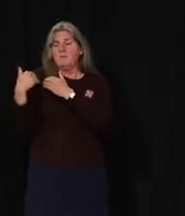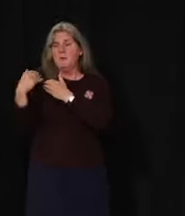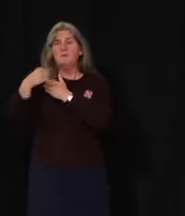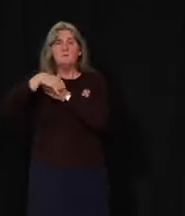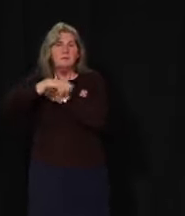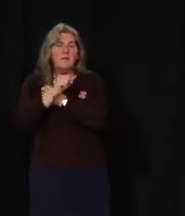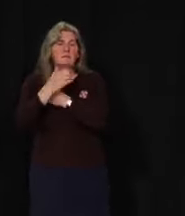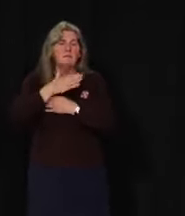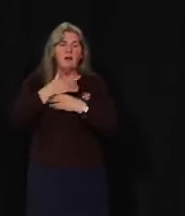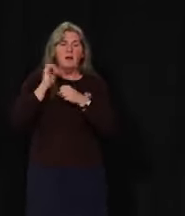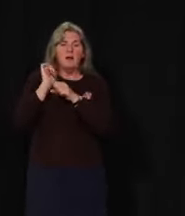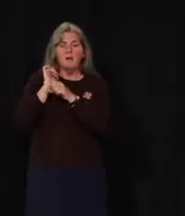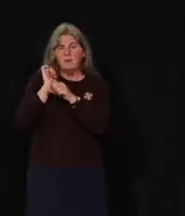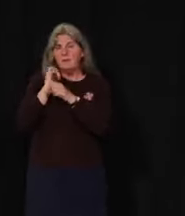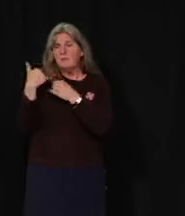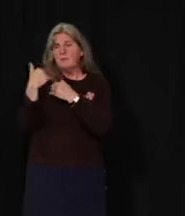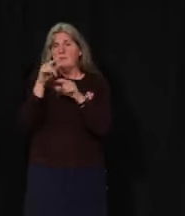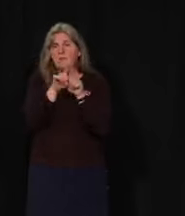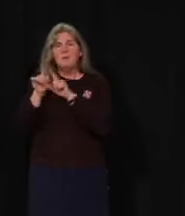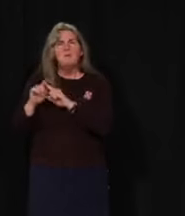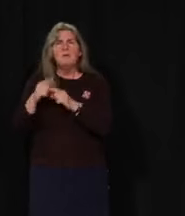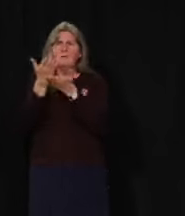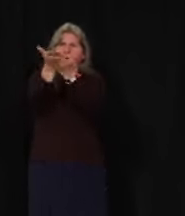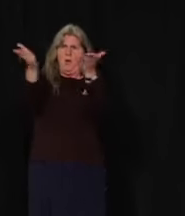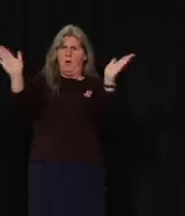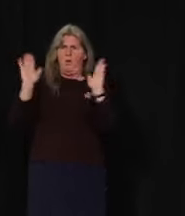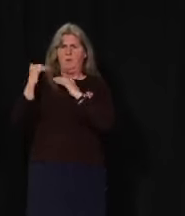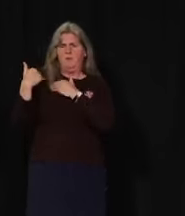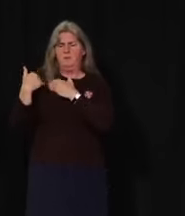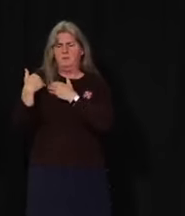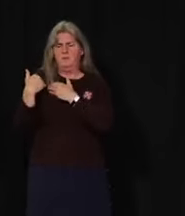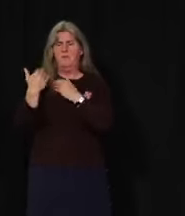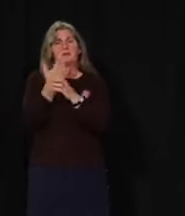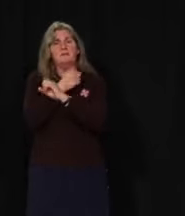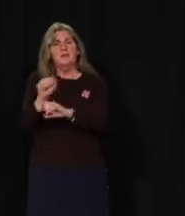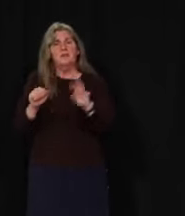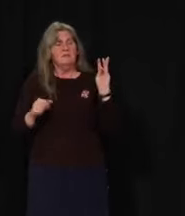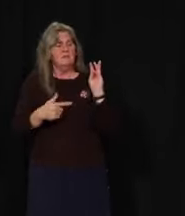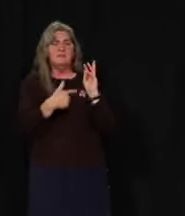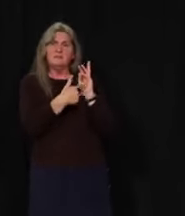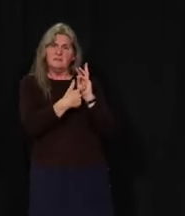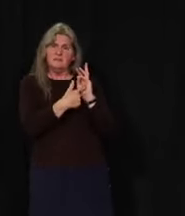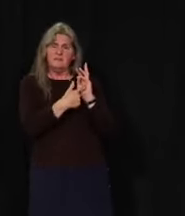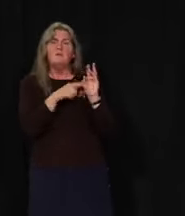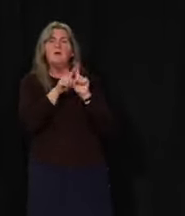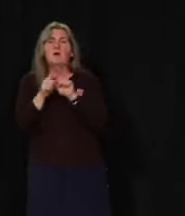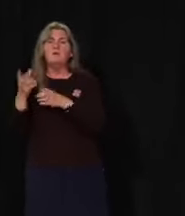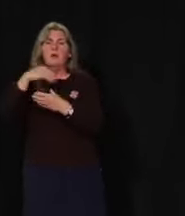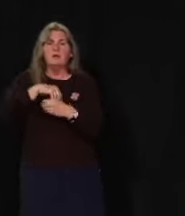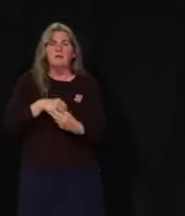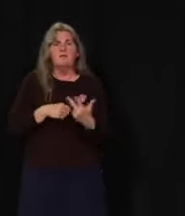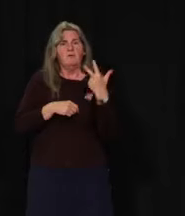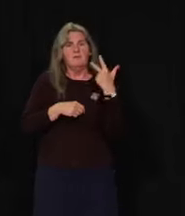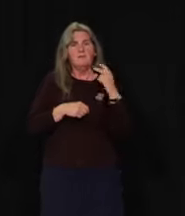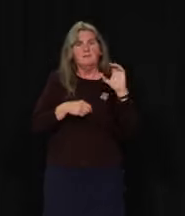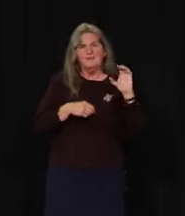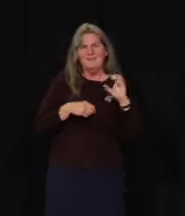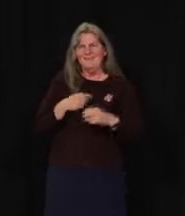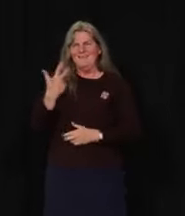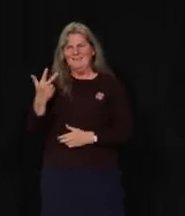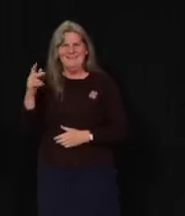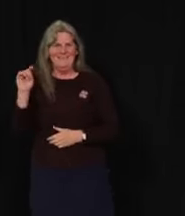In addition to the Safe 6 and following all the guidance we have produced, this is where referring to the 3 Cs and the 3 Ts can